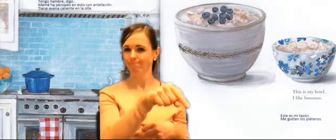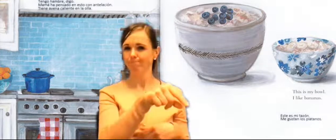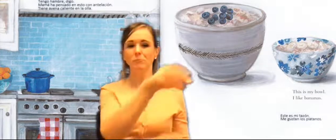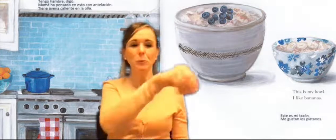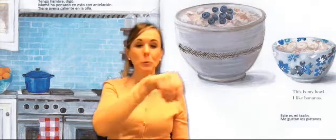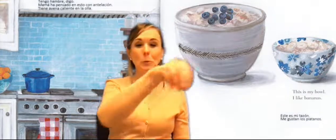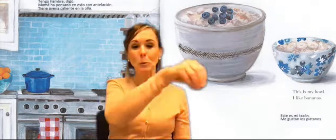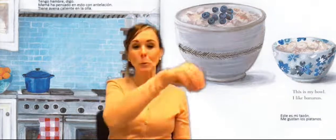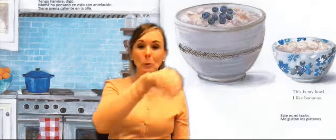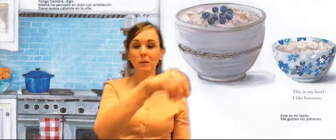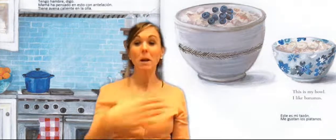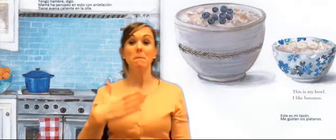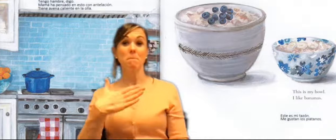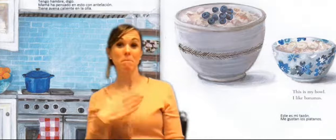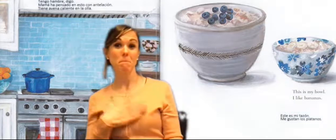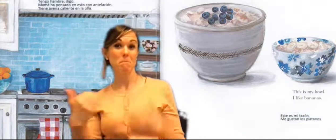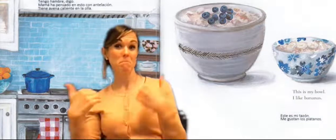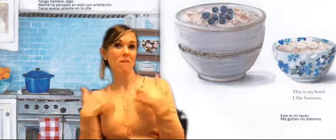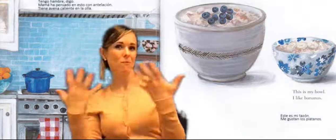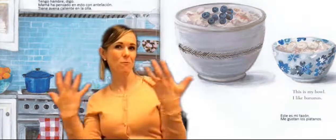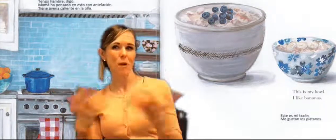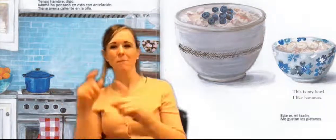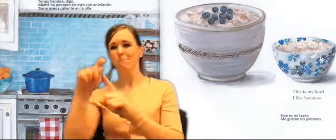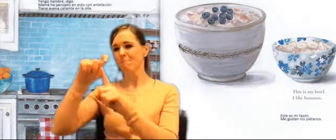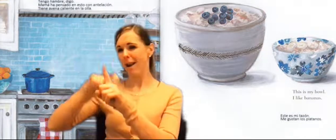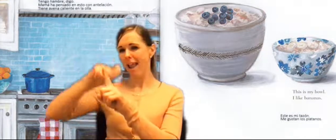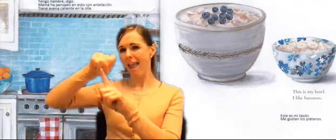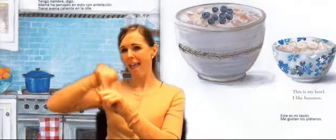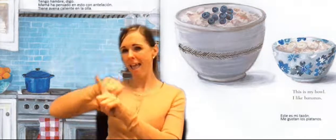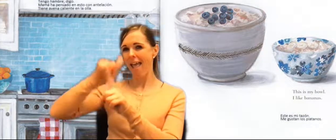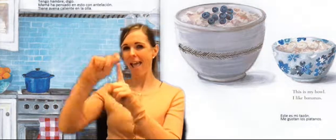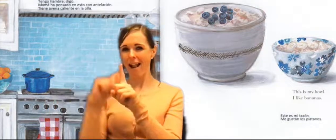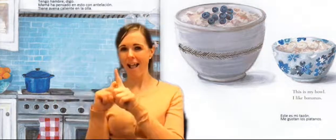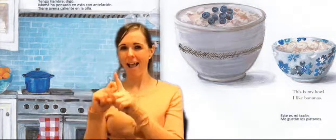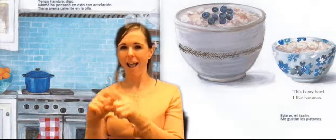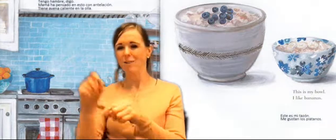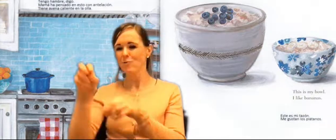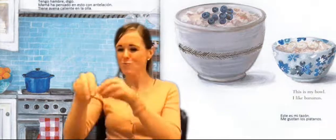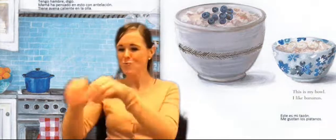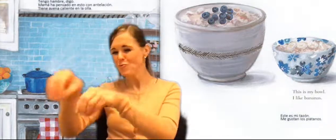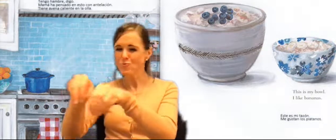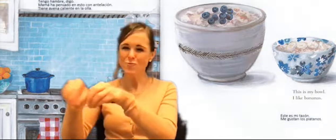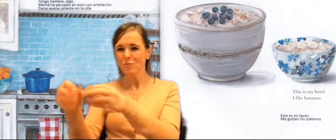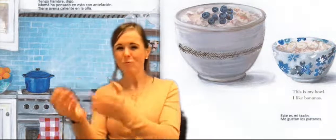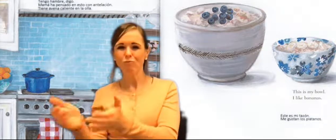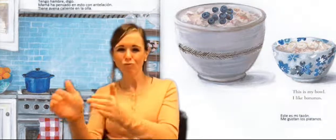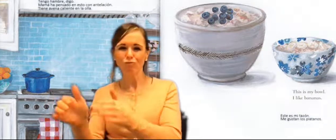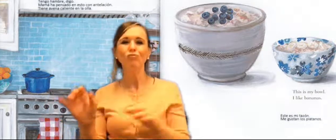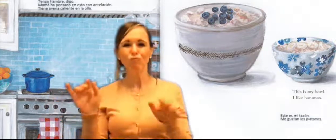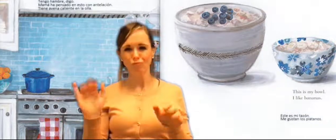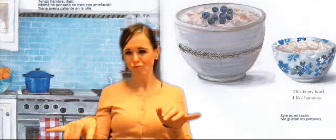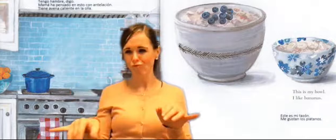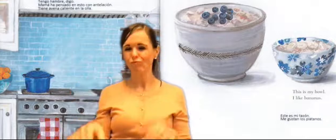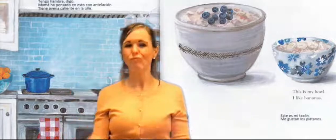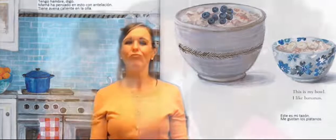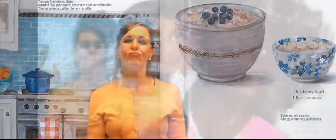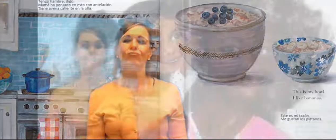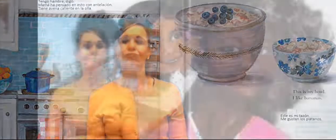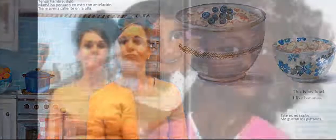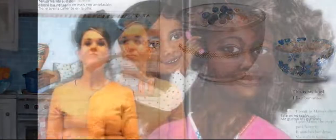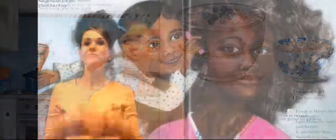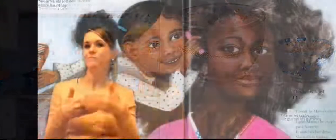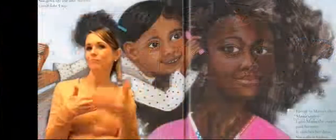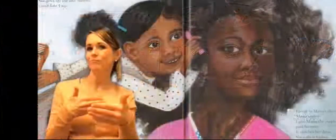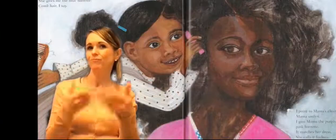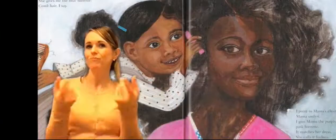are blueberries sprinkled on top. In my bowl, there's banana sprinkled on top.